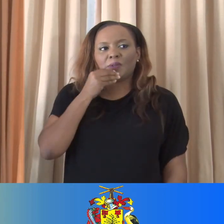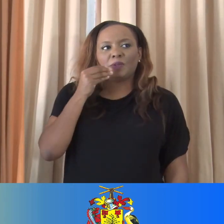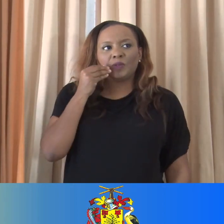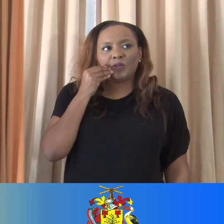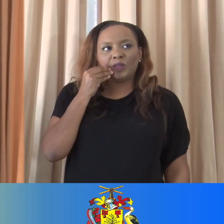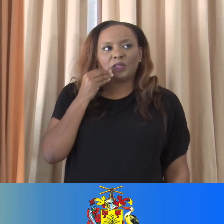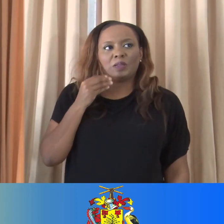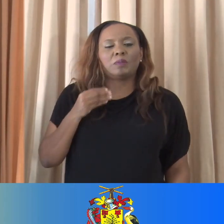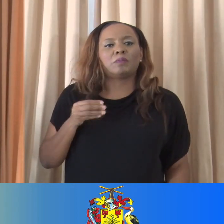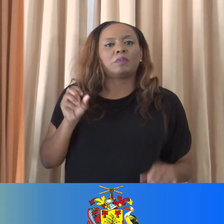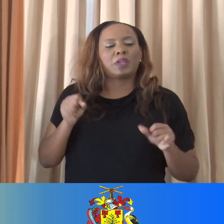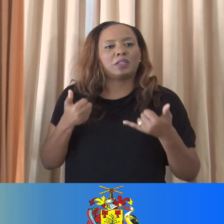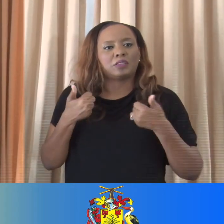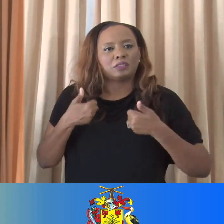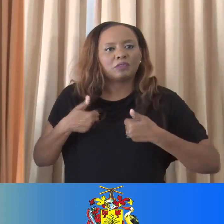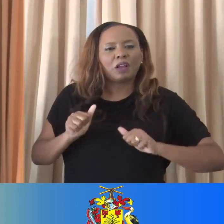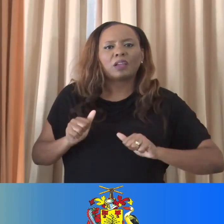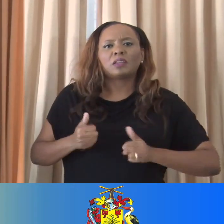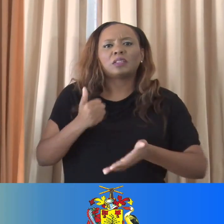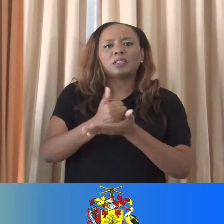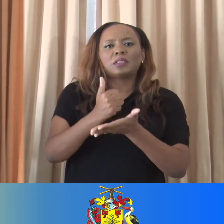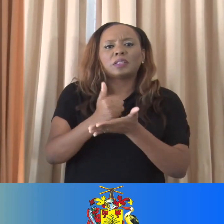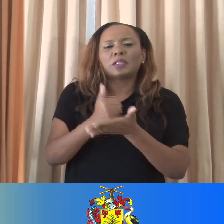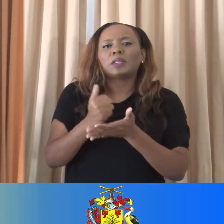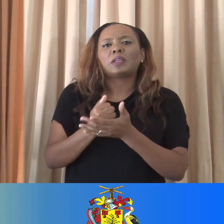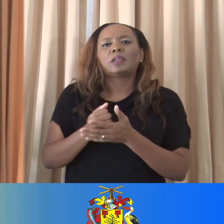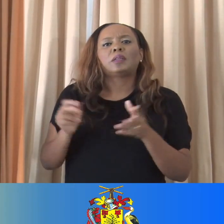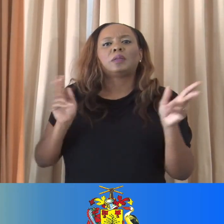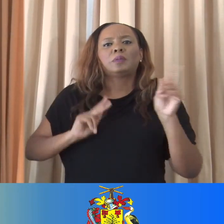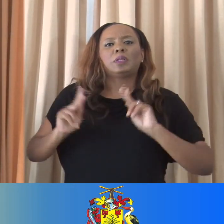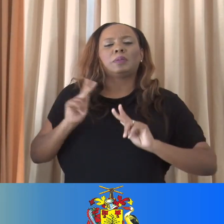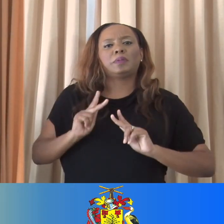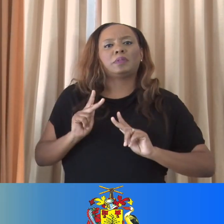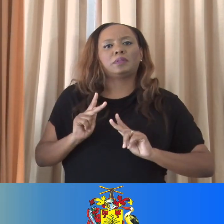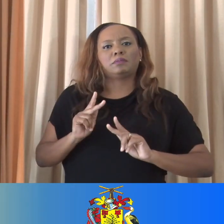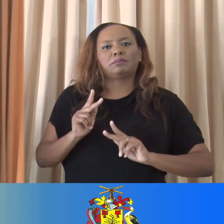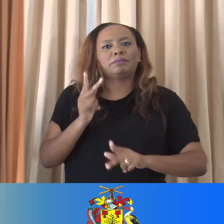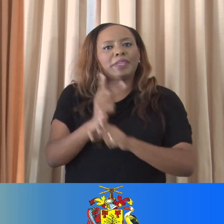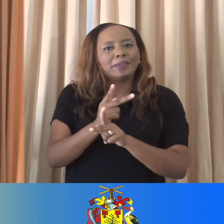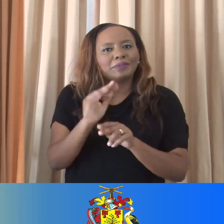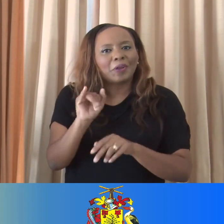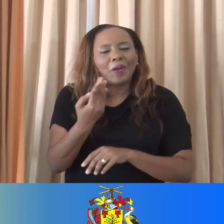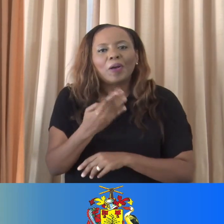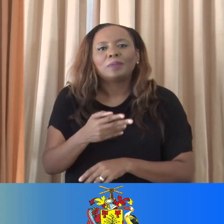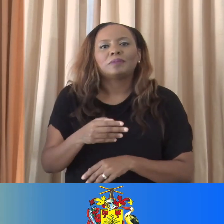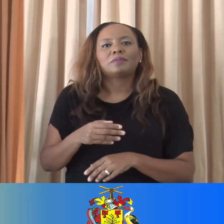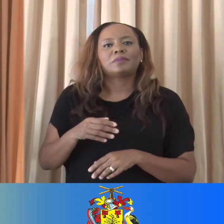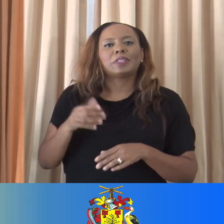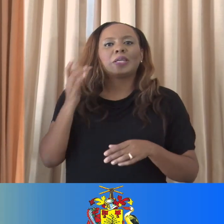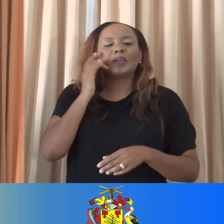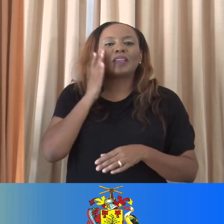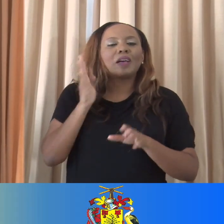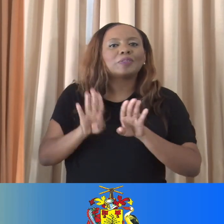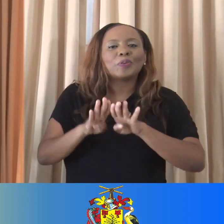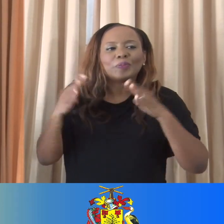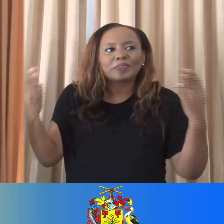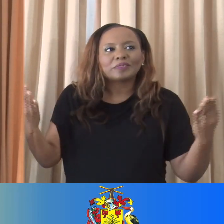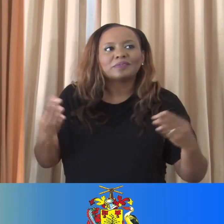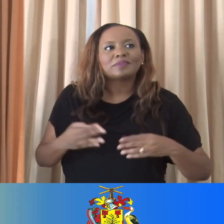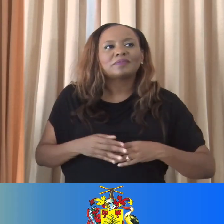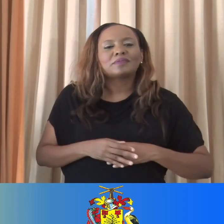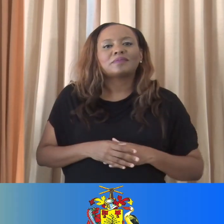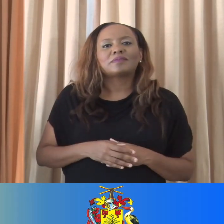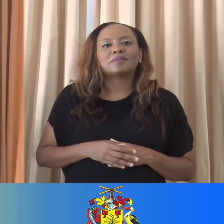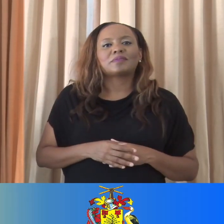could try to do in Barbados in order to help keep people employed and help keep hotels open. The reality is that